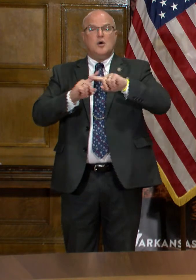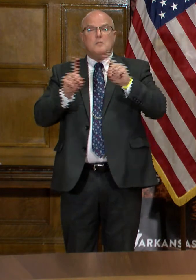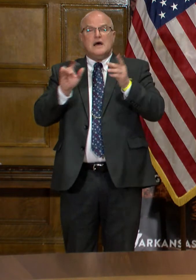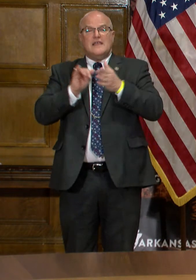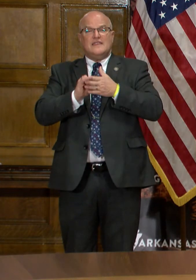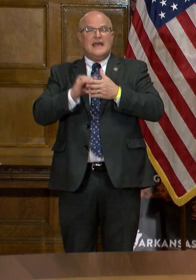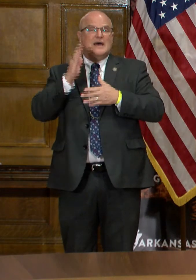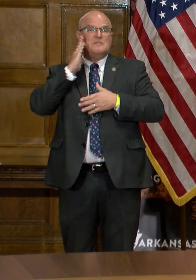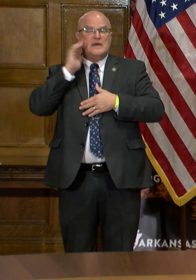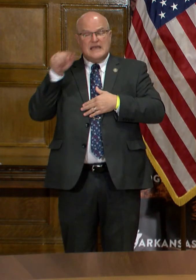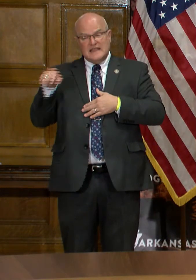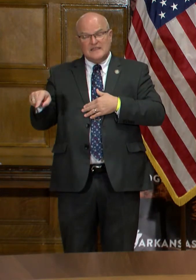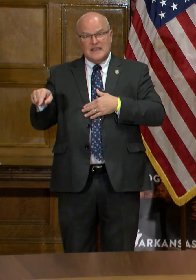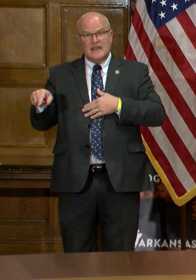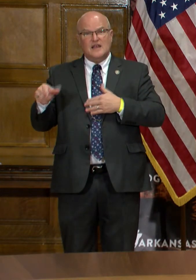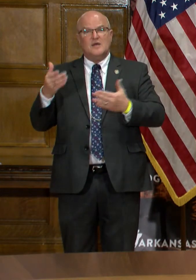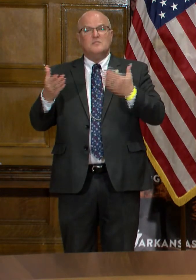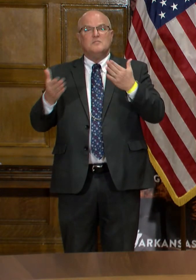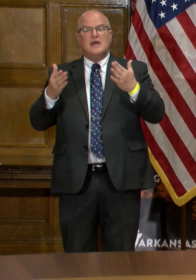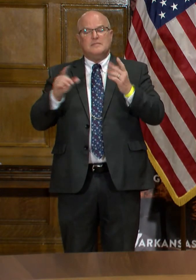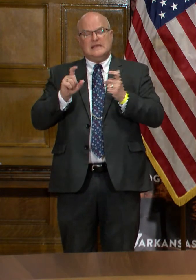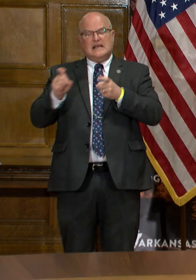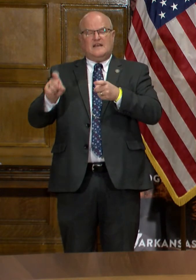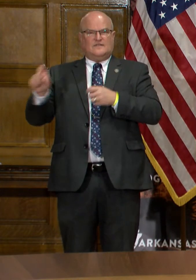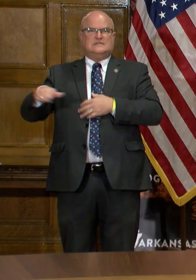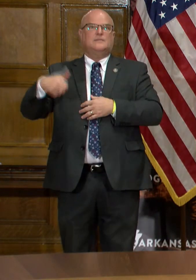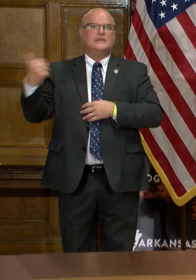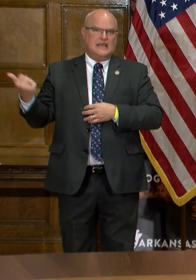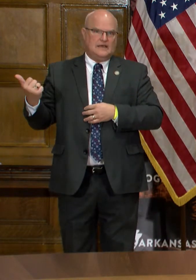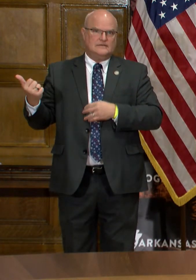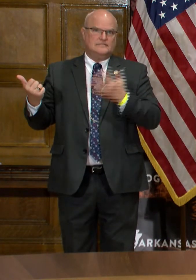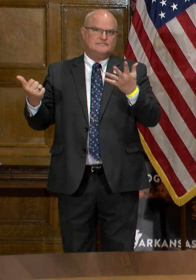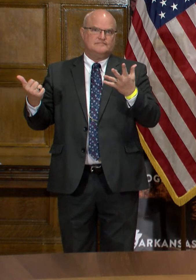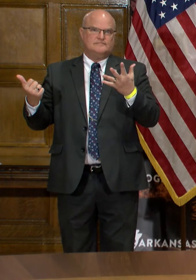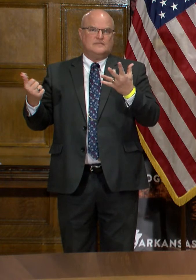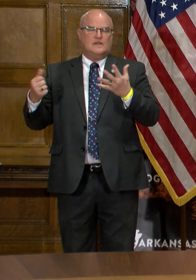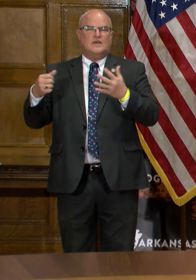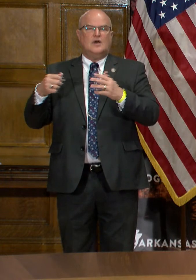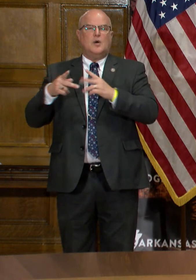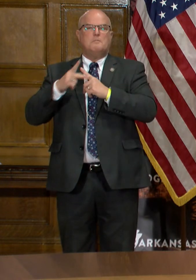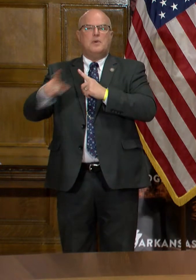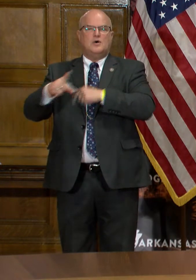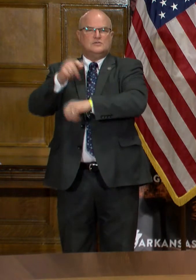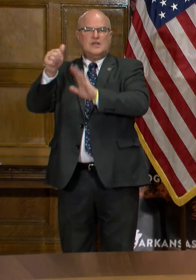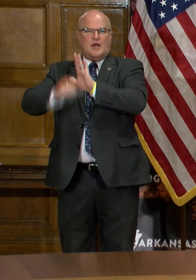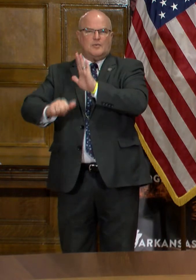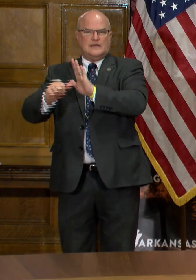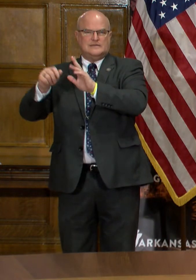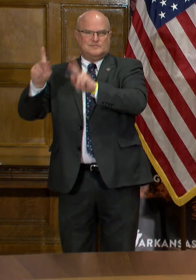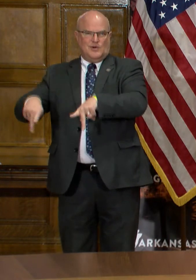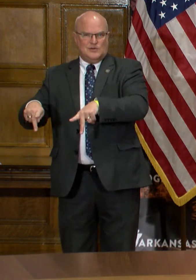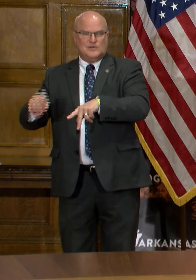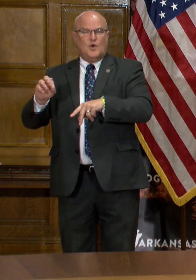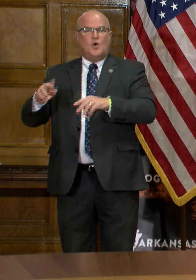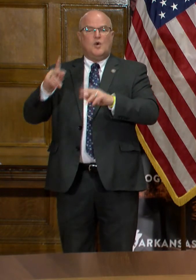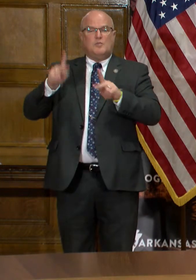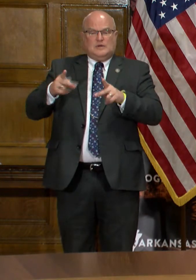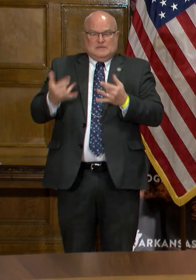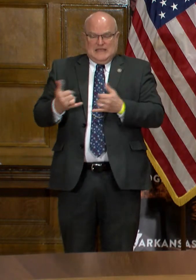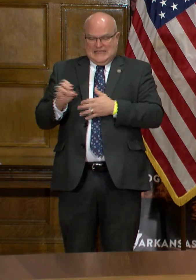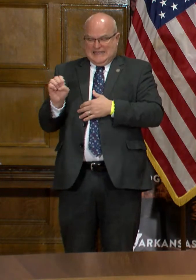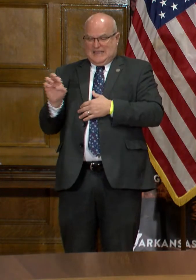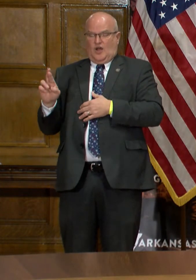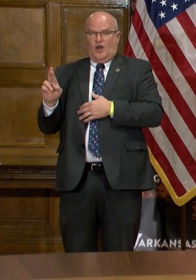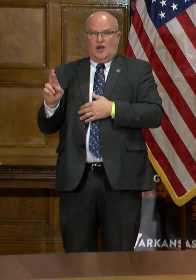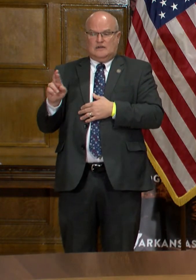that bed might be allocated for something else, say a post-op patient or for a patient that is presently in the emergency